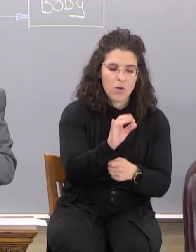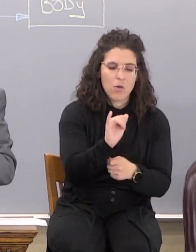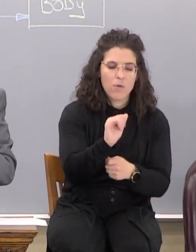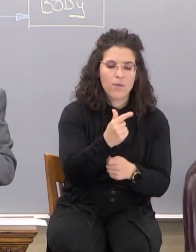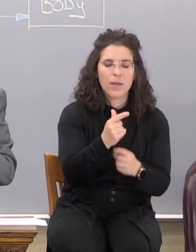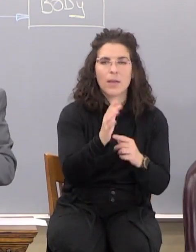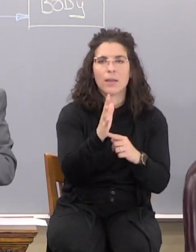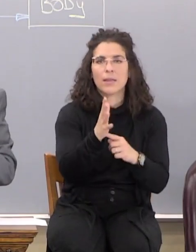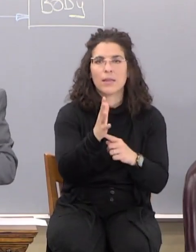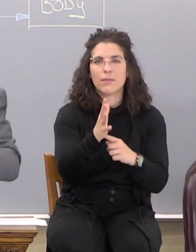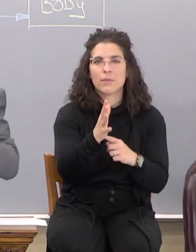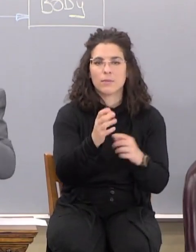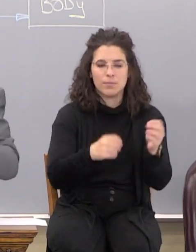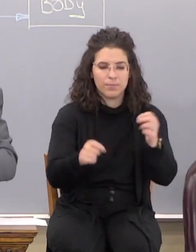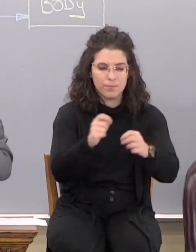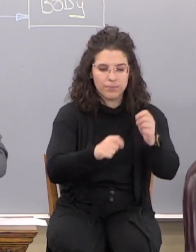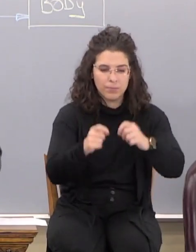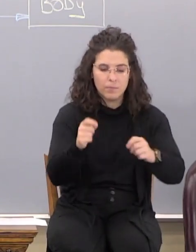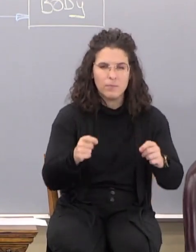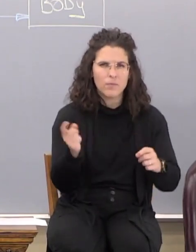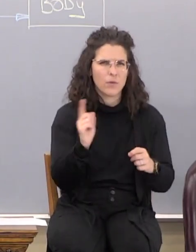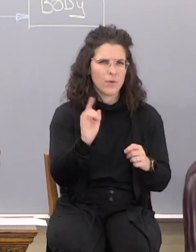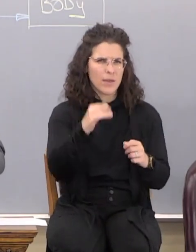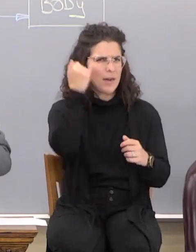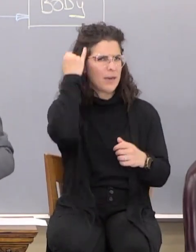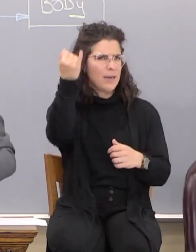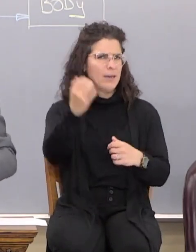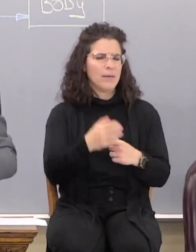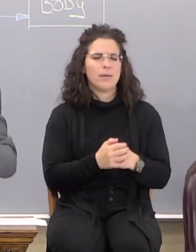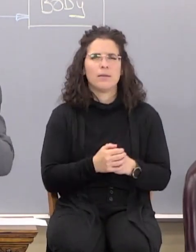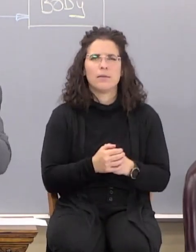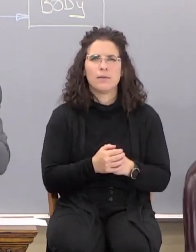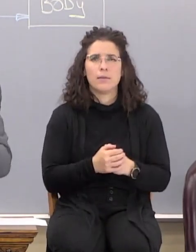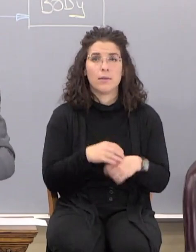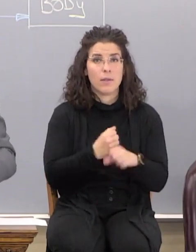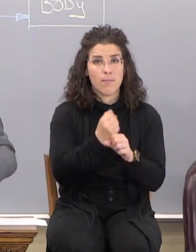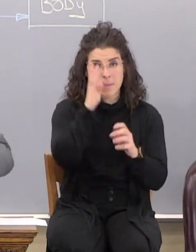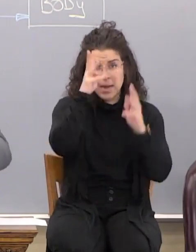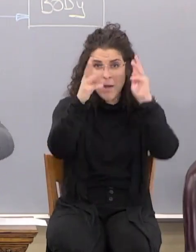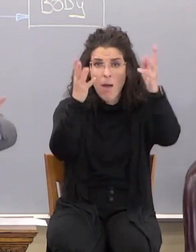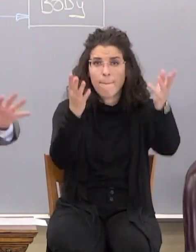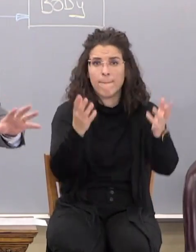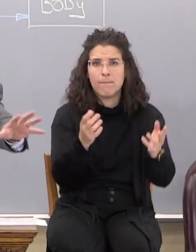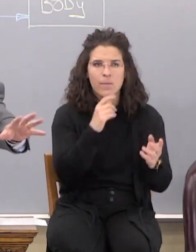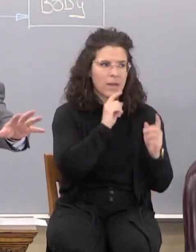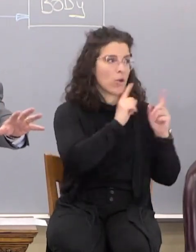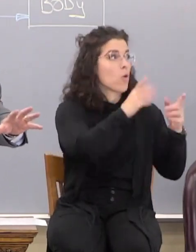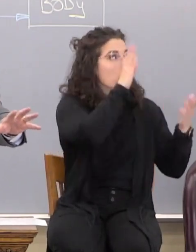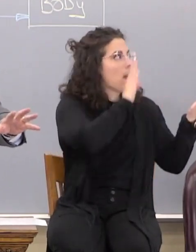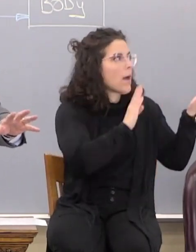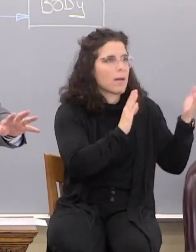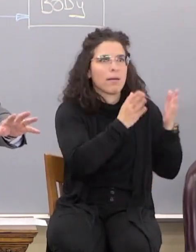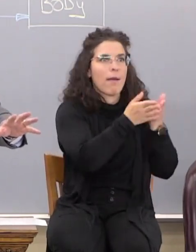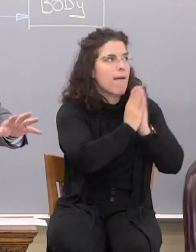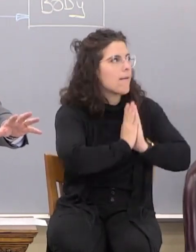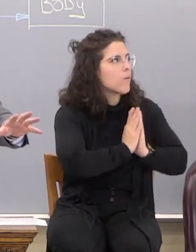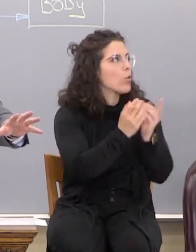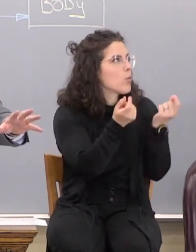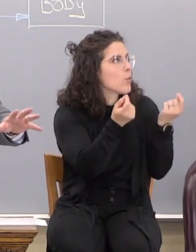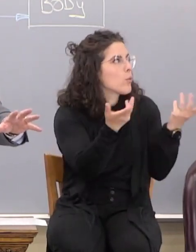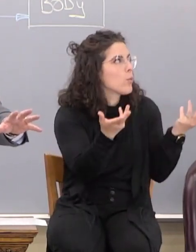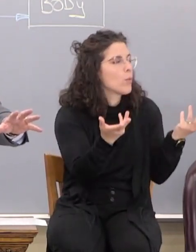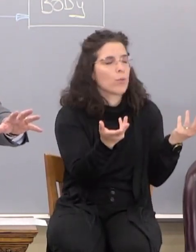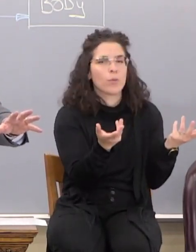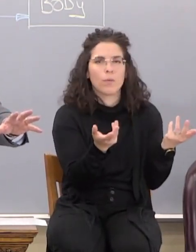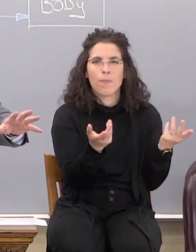leaves and made them. Where'd you get that idea? They made that up. They didn't go to God and ask him what